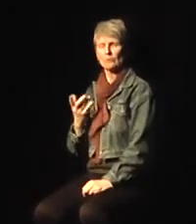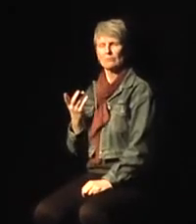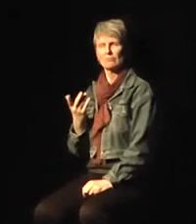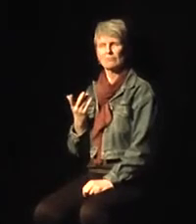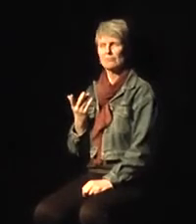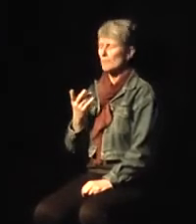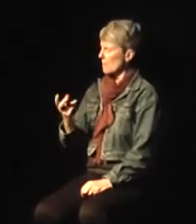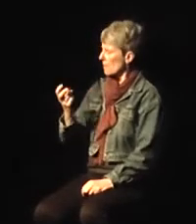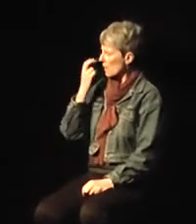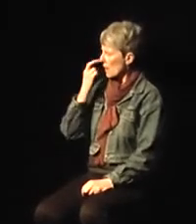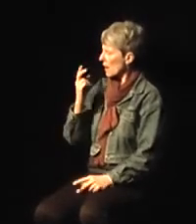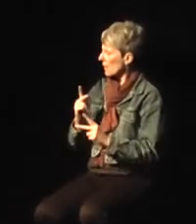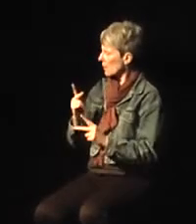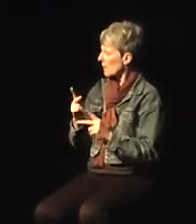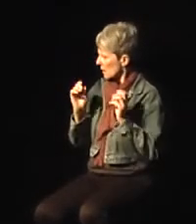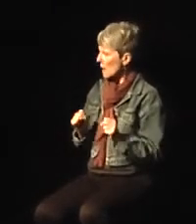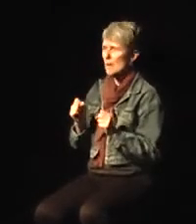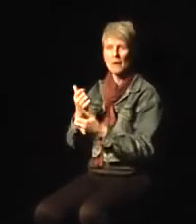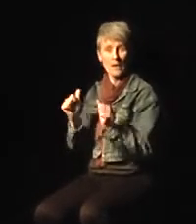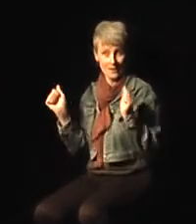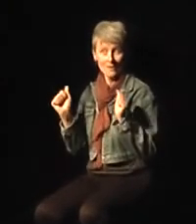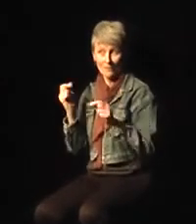can't blind people do whatever they want to do?